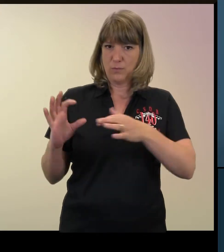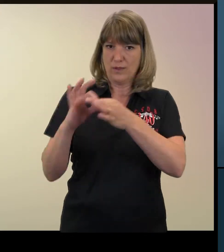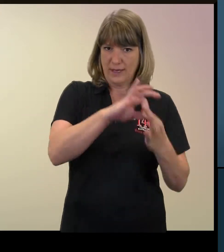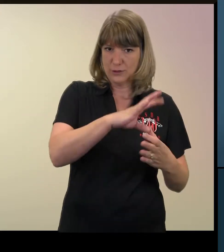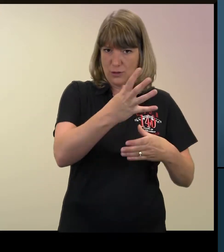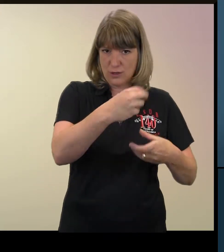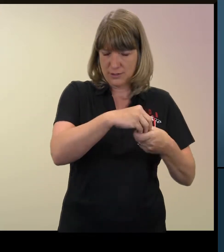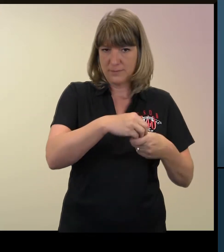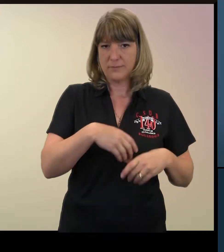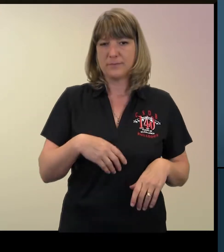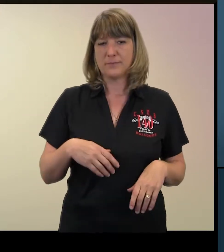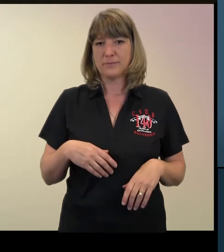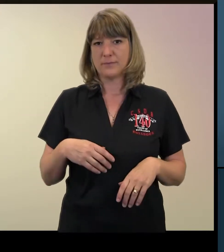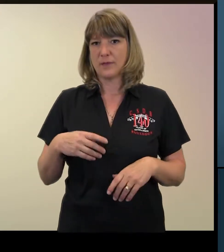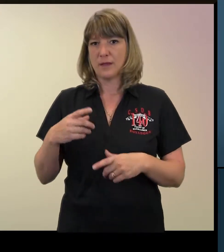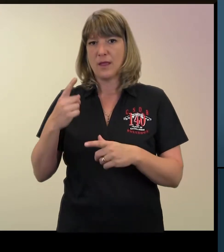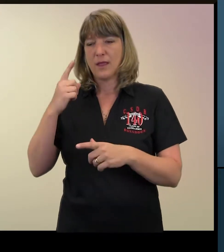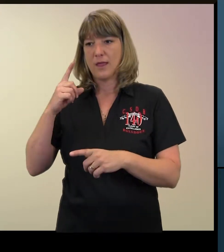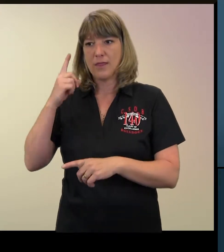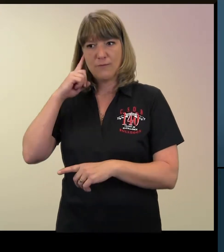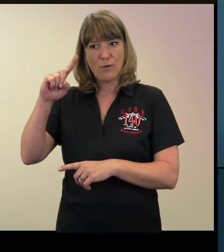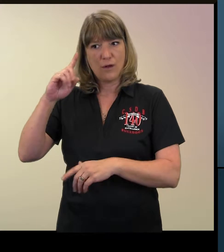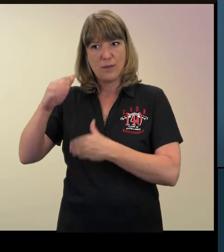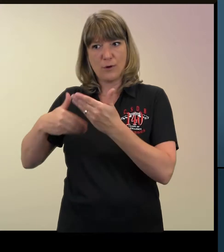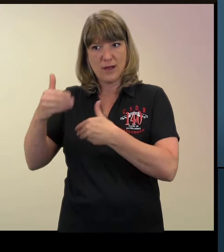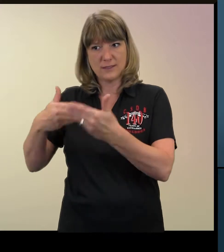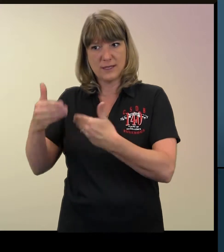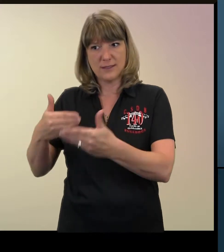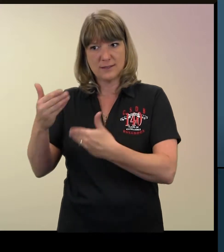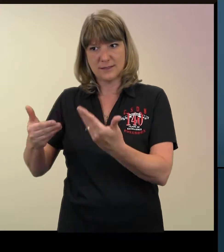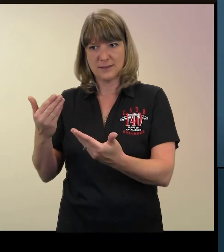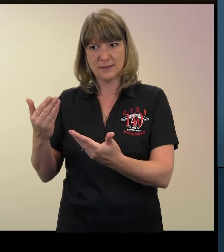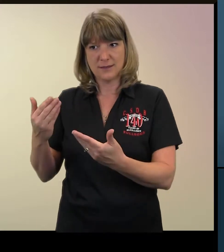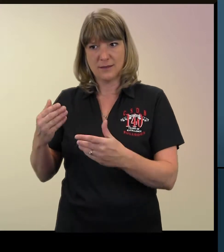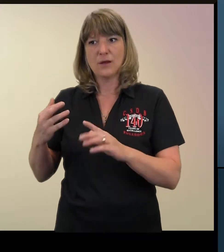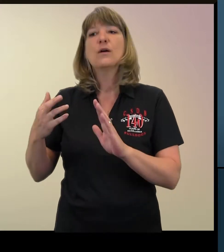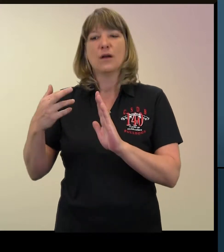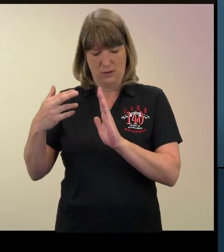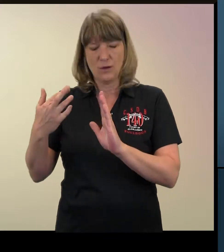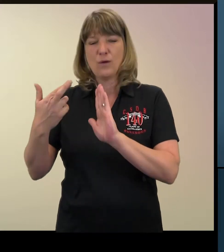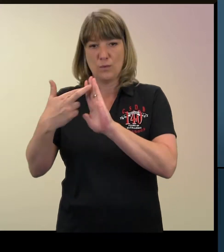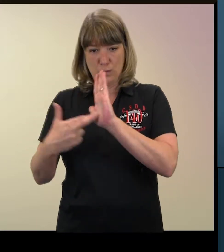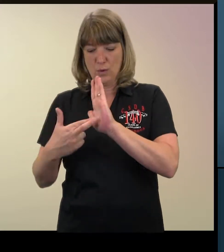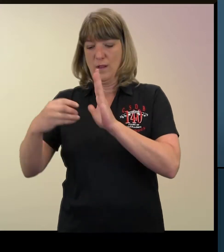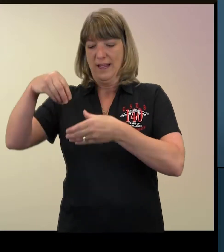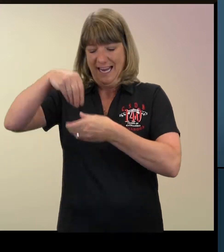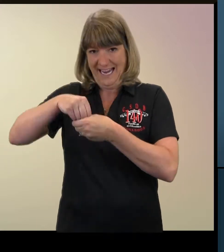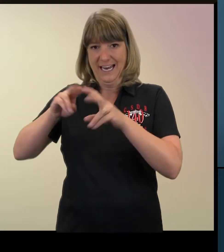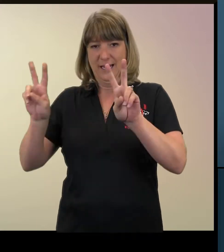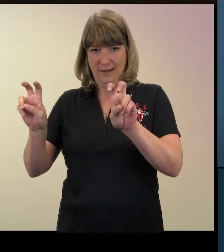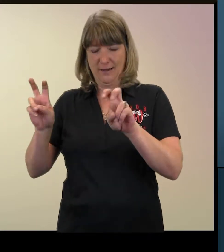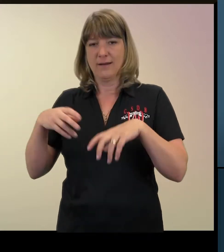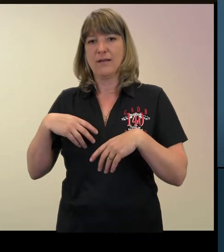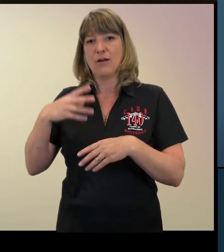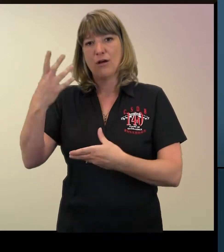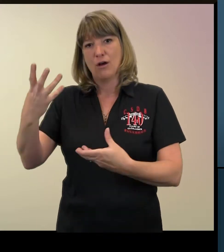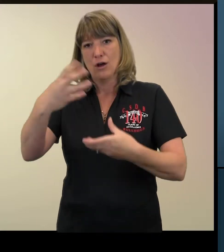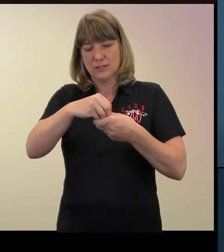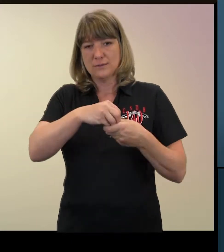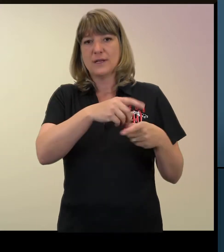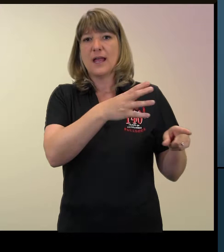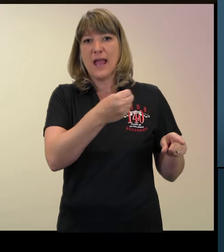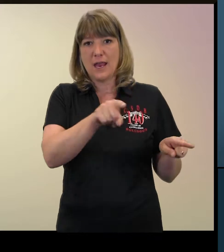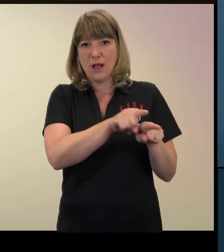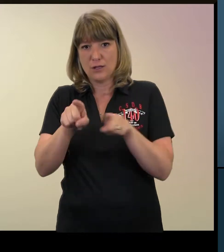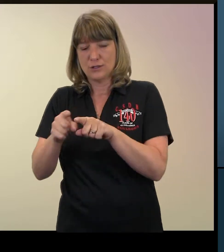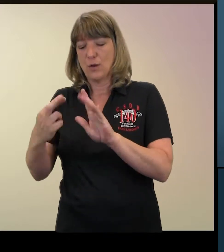a rule-in process, where we rule in whether they have the behaviors that might be symptomatic of autism, but also a